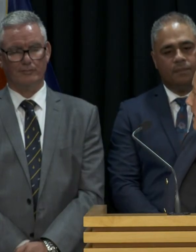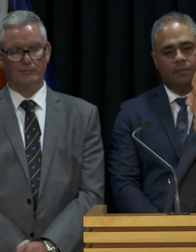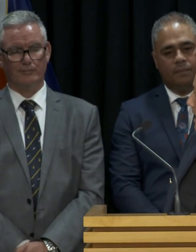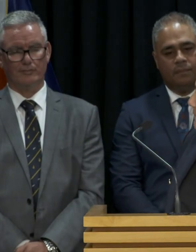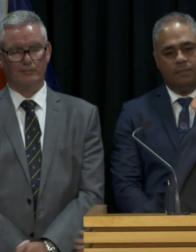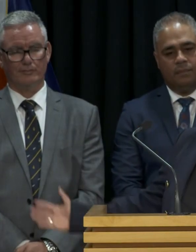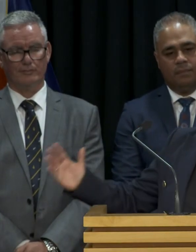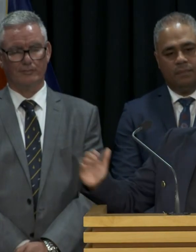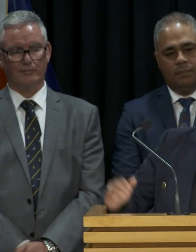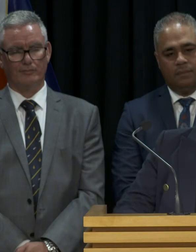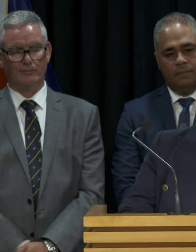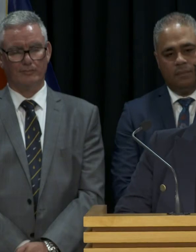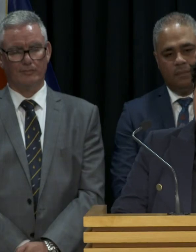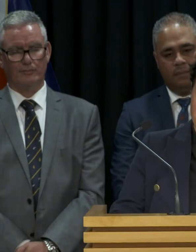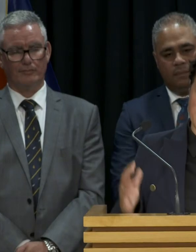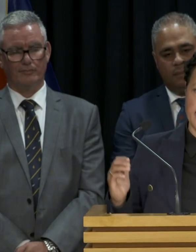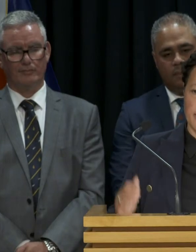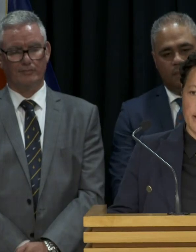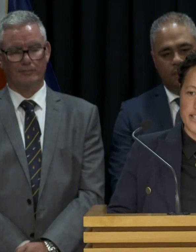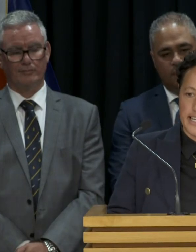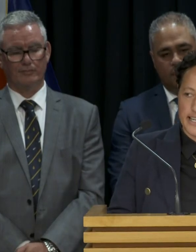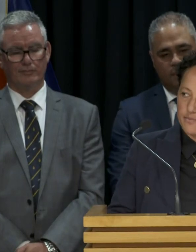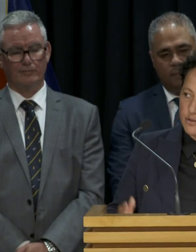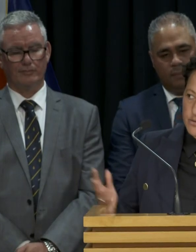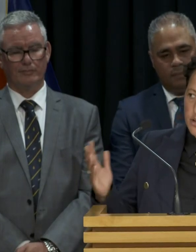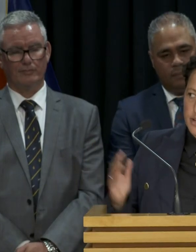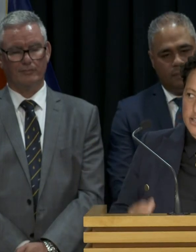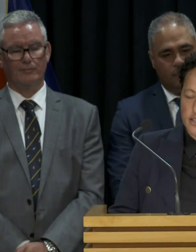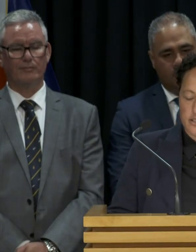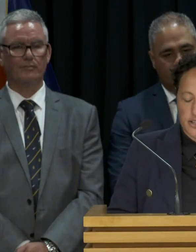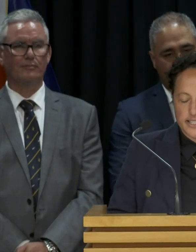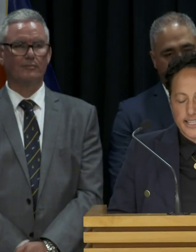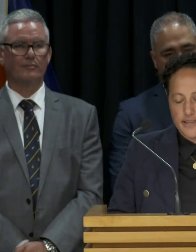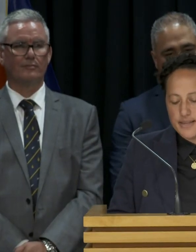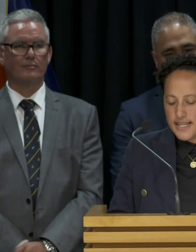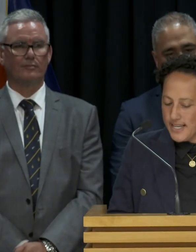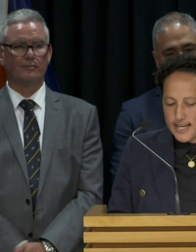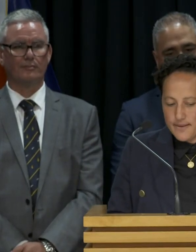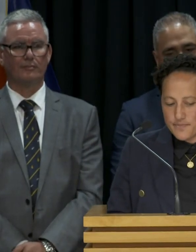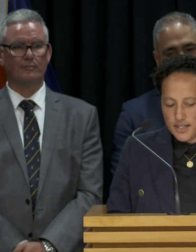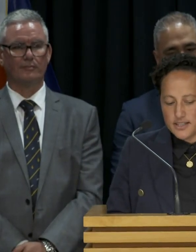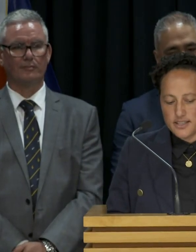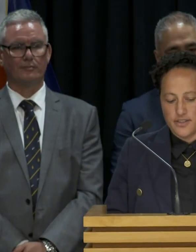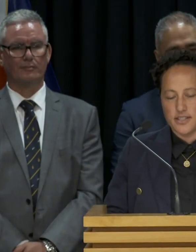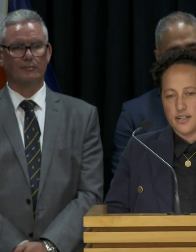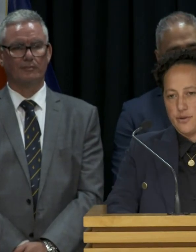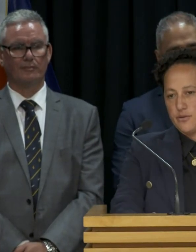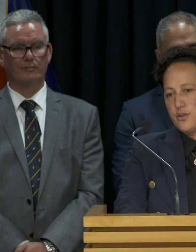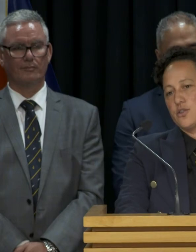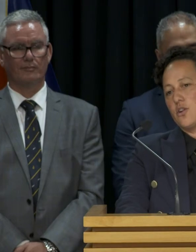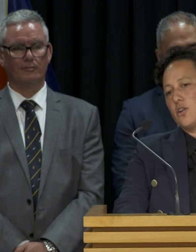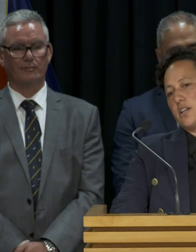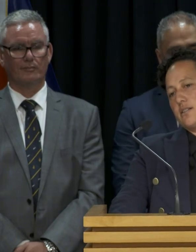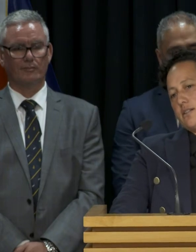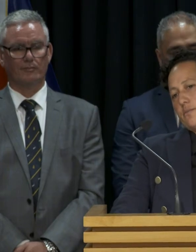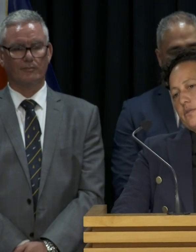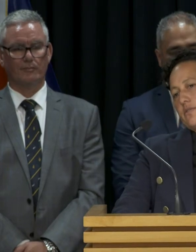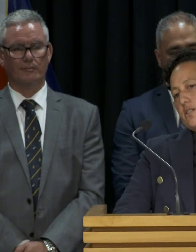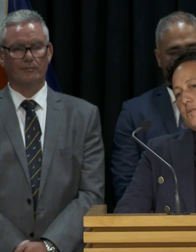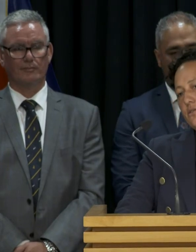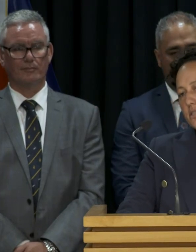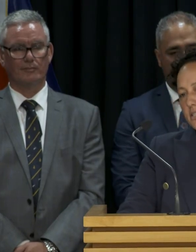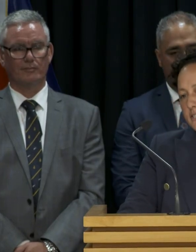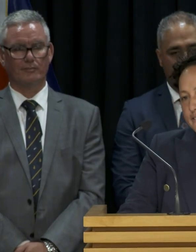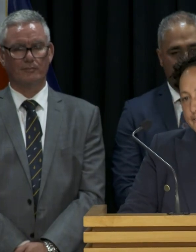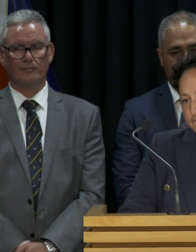taiao, amongst this group that are stand mugs here, but also amongst our entire team. It just feels like a real huge honour and a